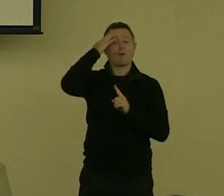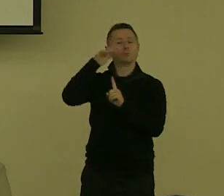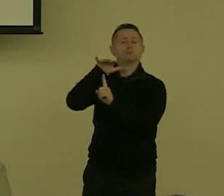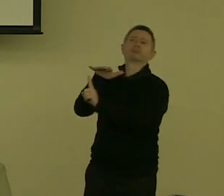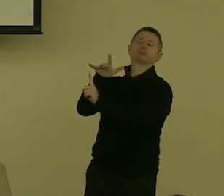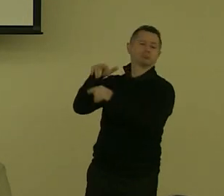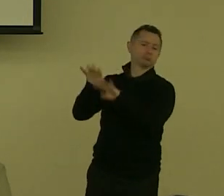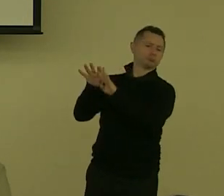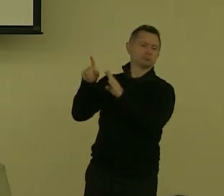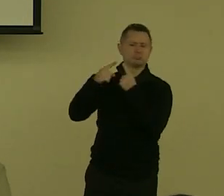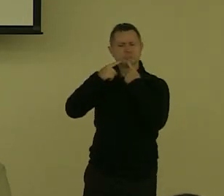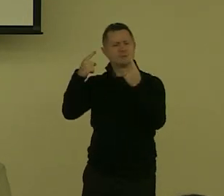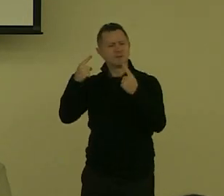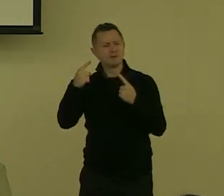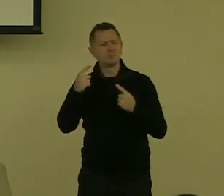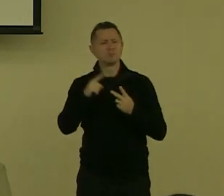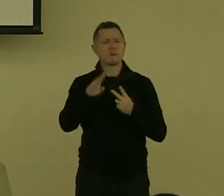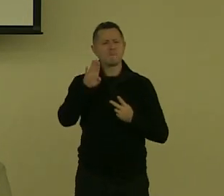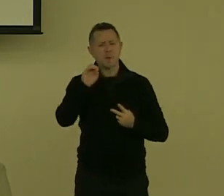know, we see continual issues of,